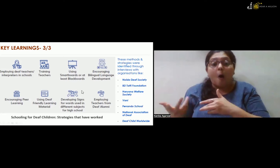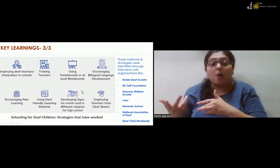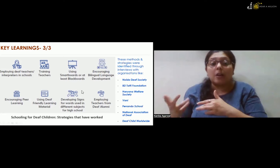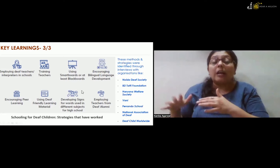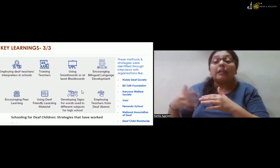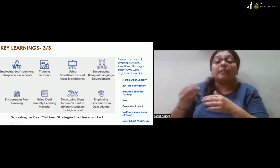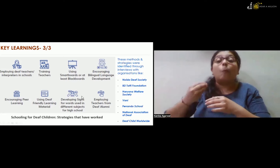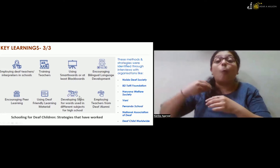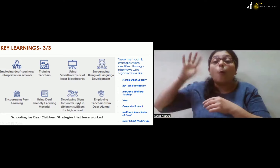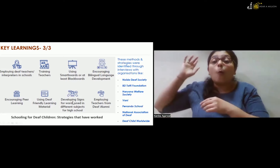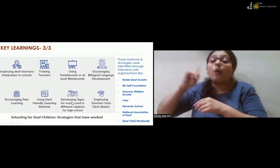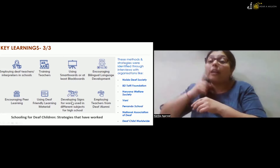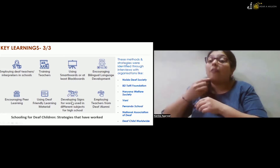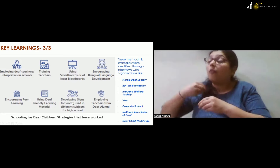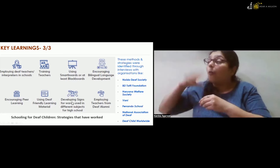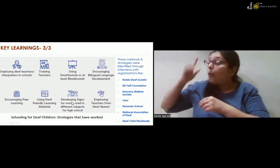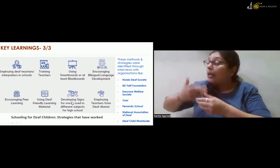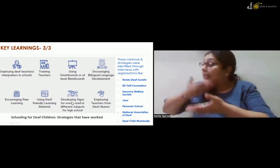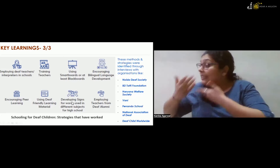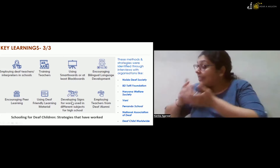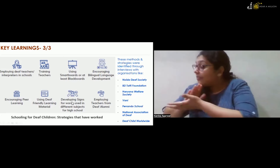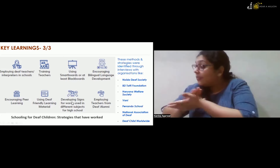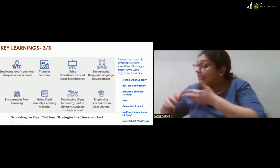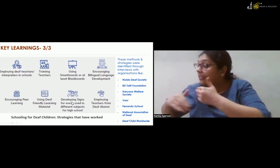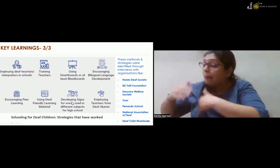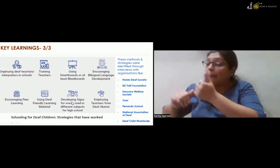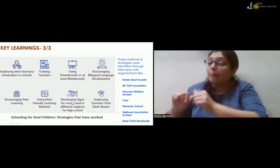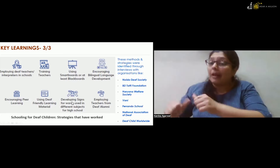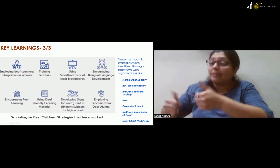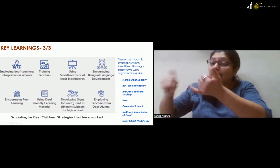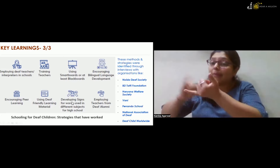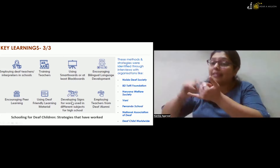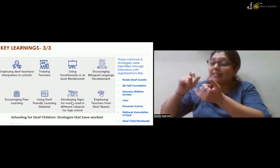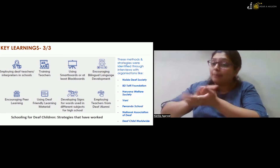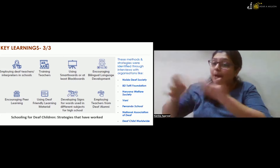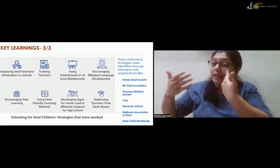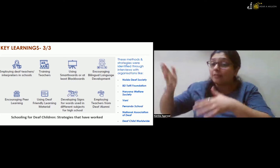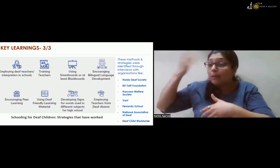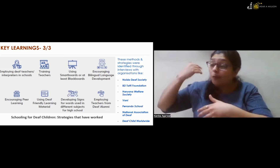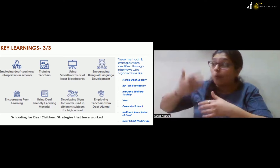know the signs. There are no ISL signs. So that was something which we also had to focus on.